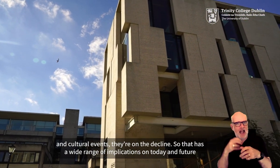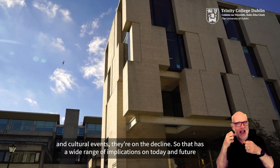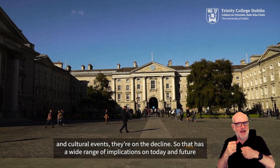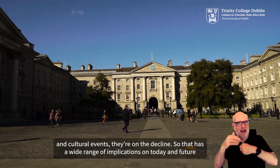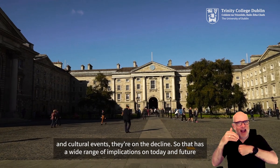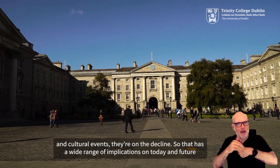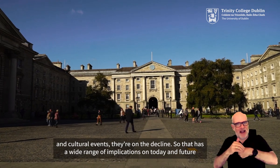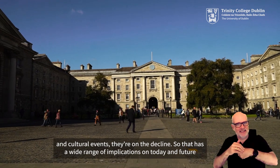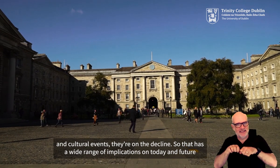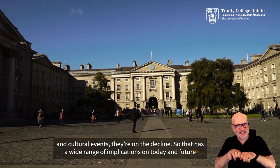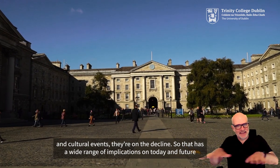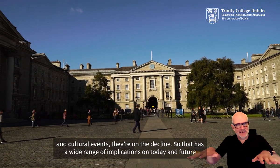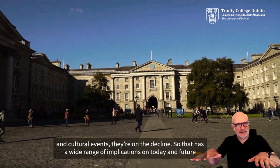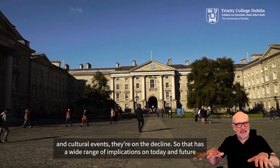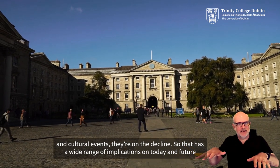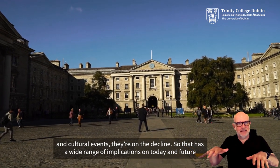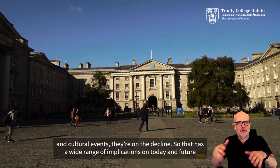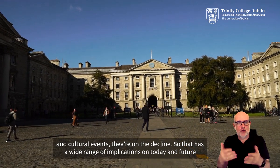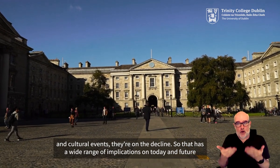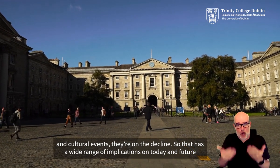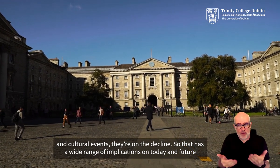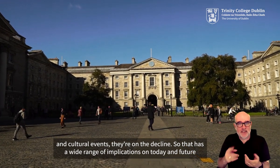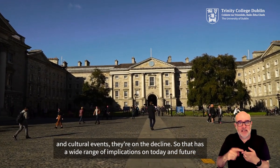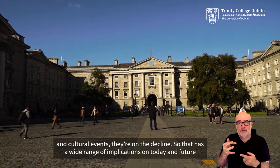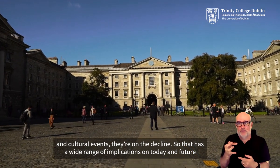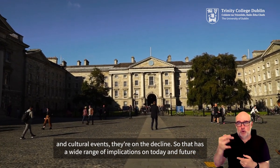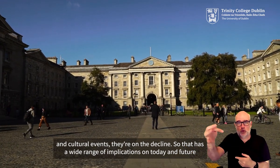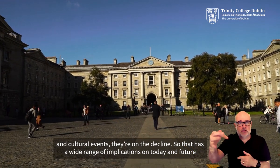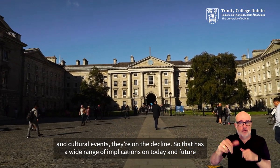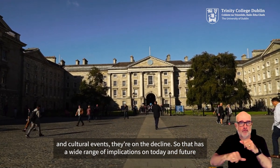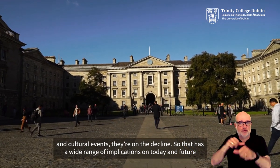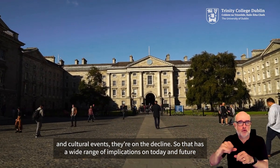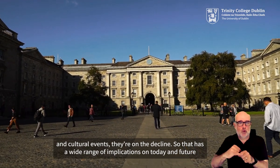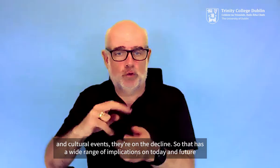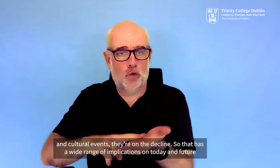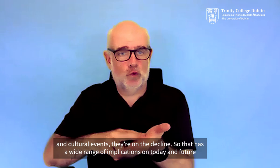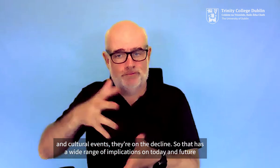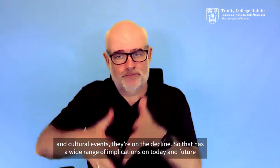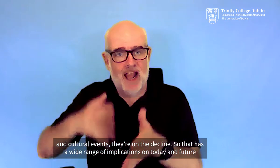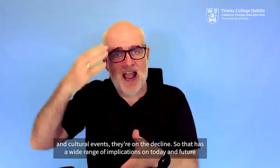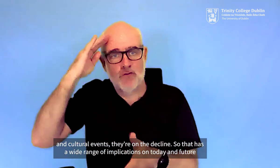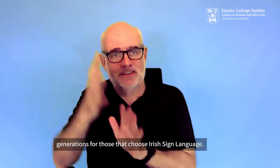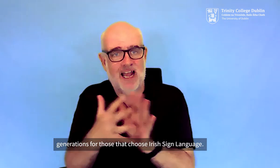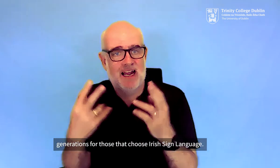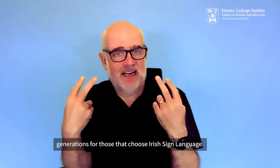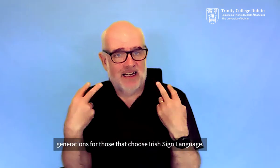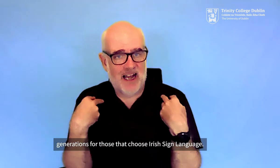events, they're on the decline. So that has an implication, a wider implication on today and future generations